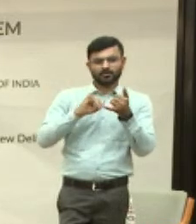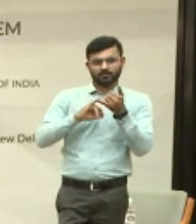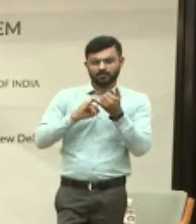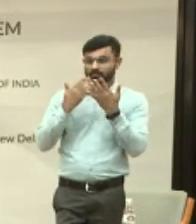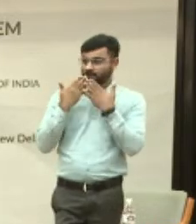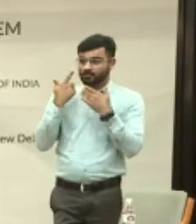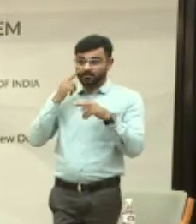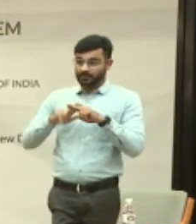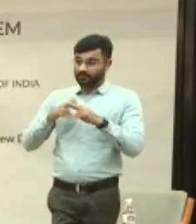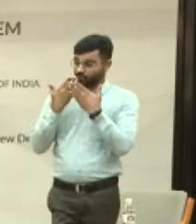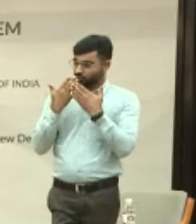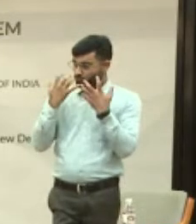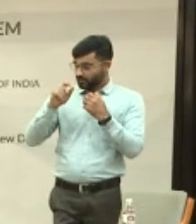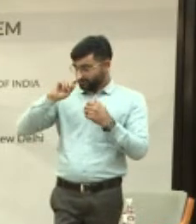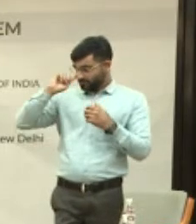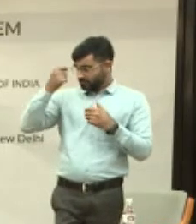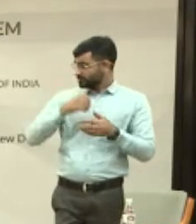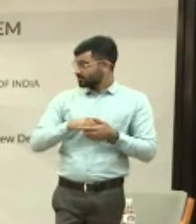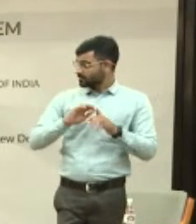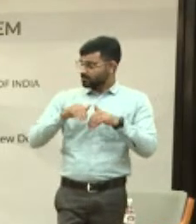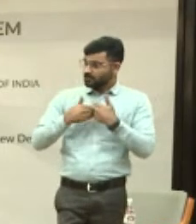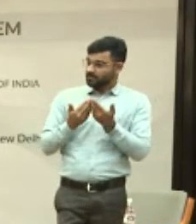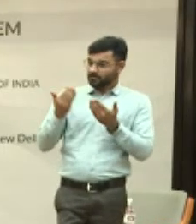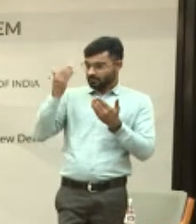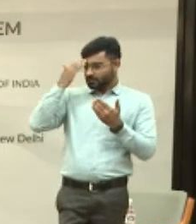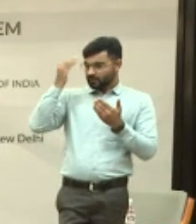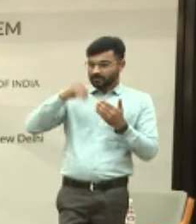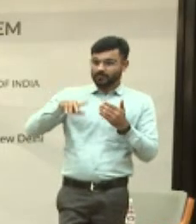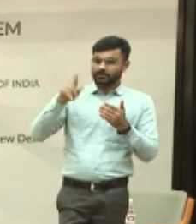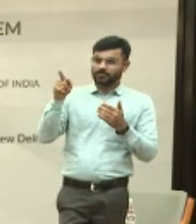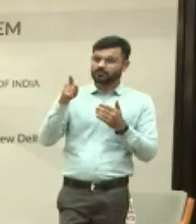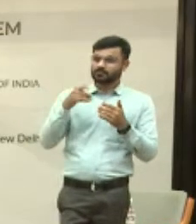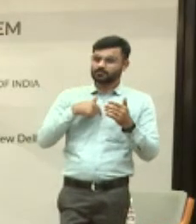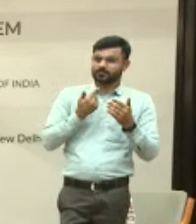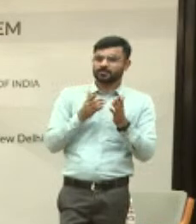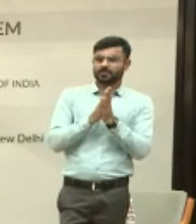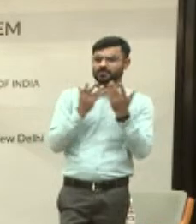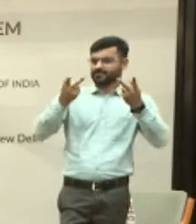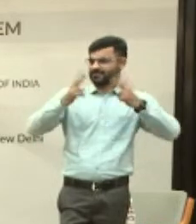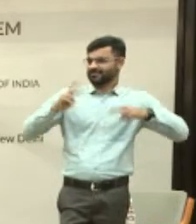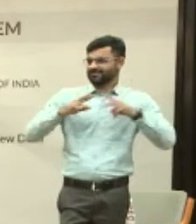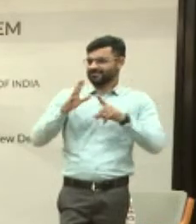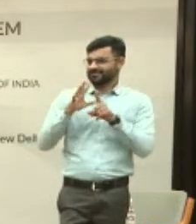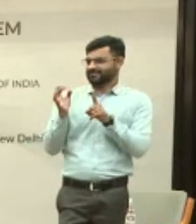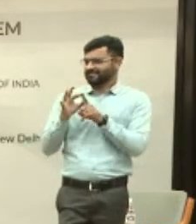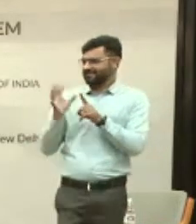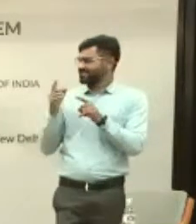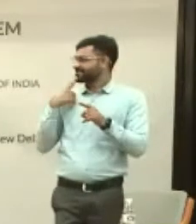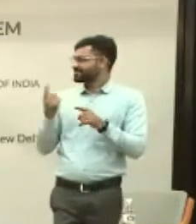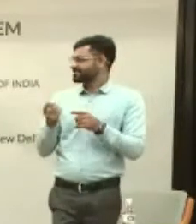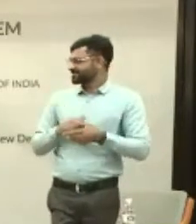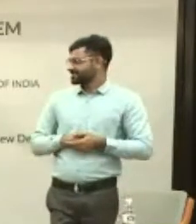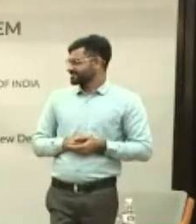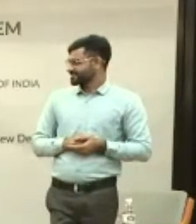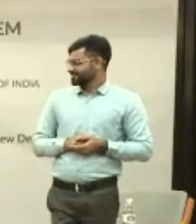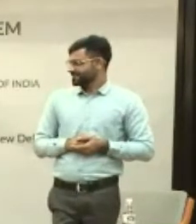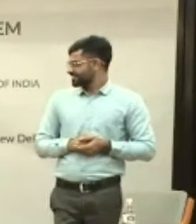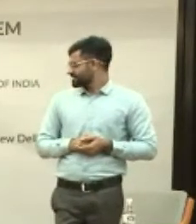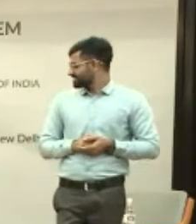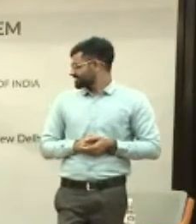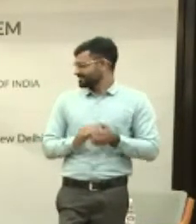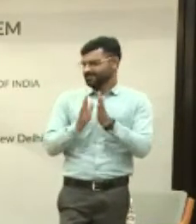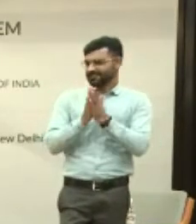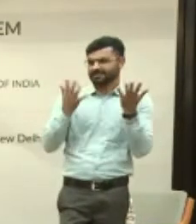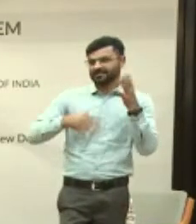to read it in English, how can I not recommend my translation? And the books are